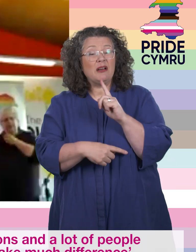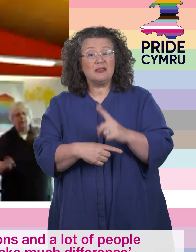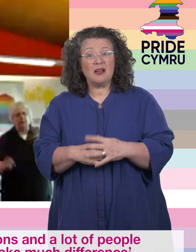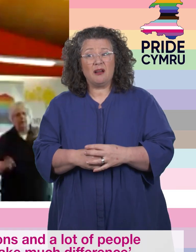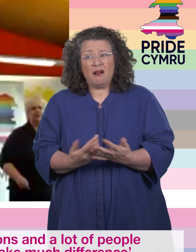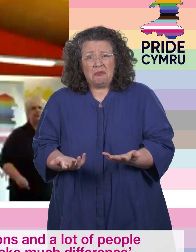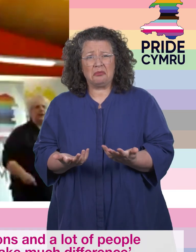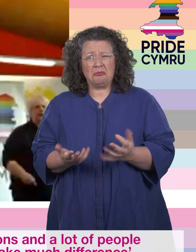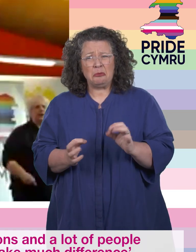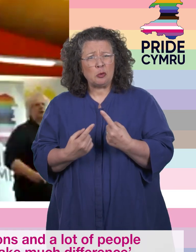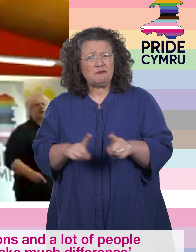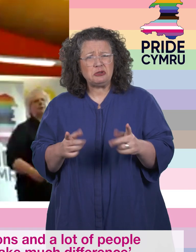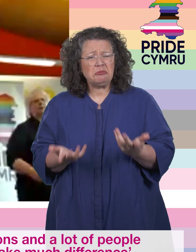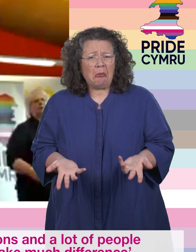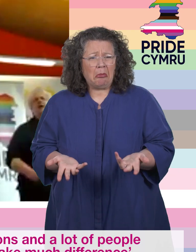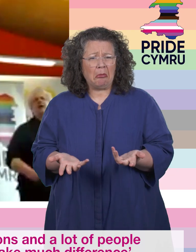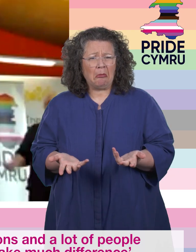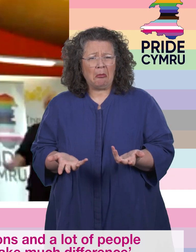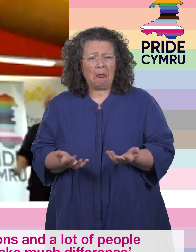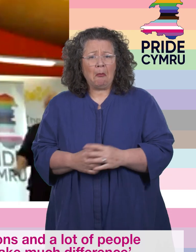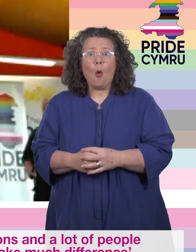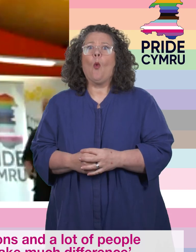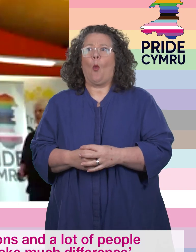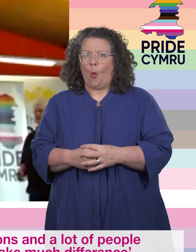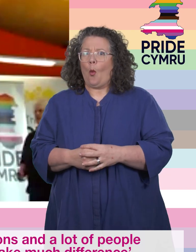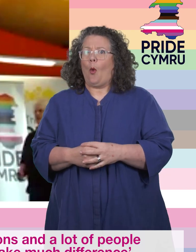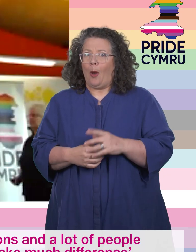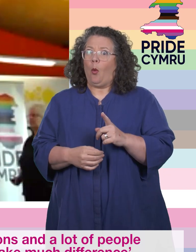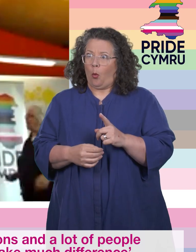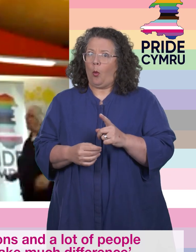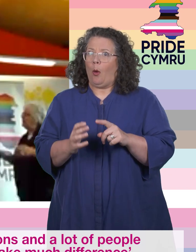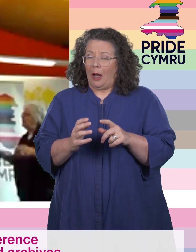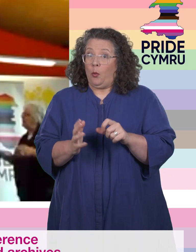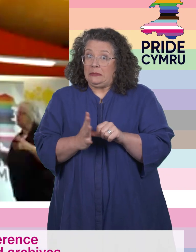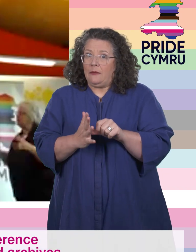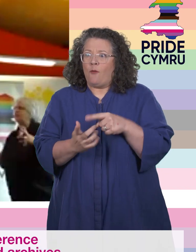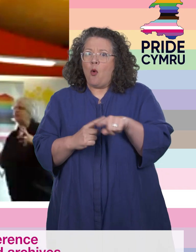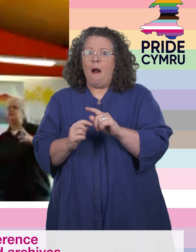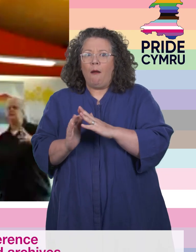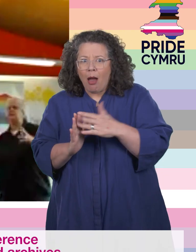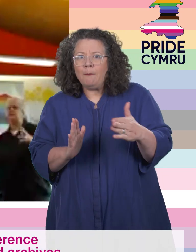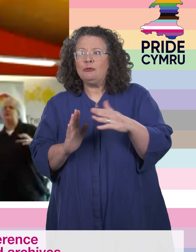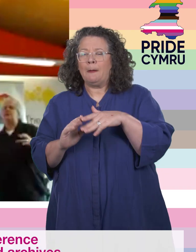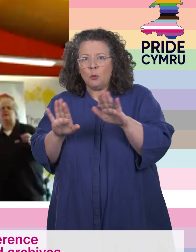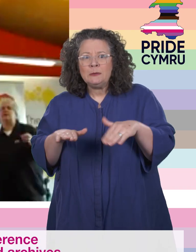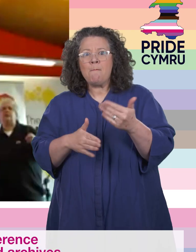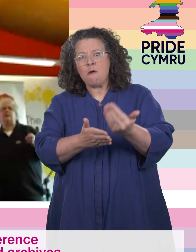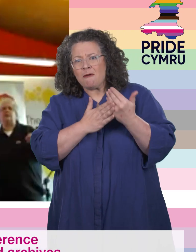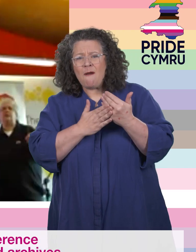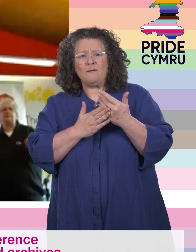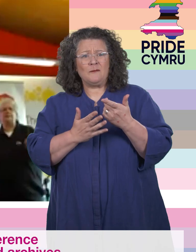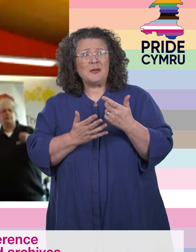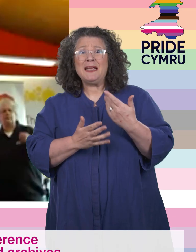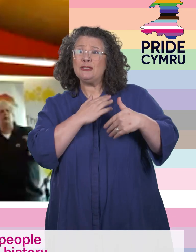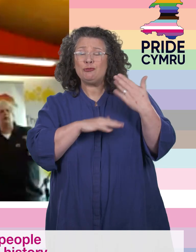there being no prosecutions, and a lot of people say, oh, Section 28 didn't make much difference in my life, it did make a big difference to libraries, museums, and